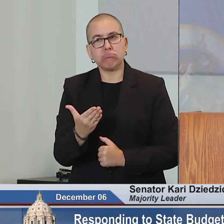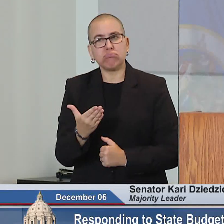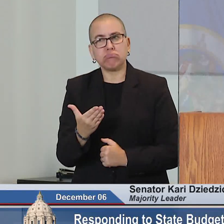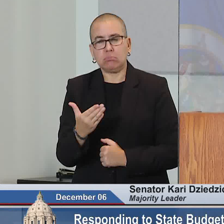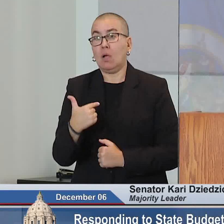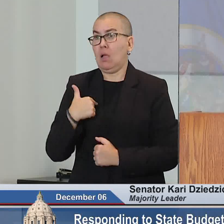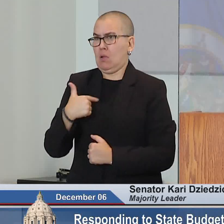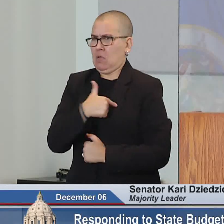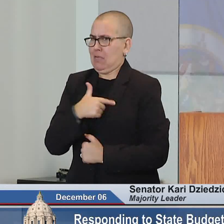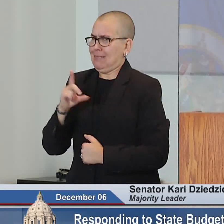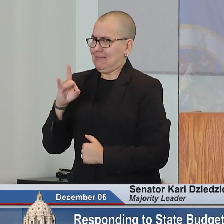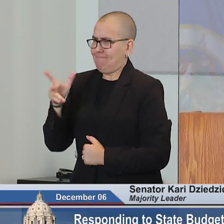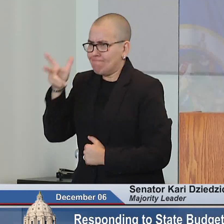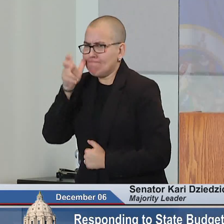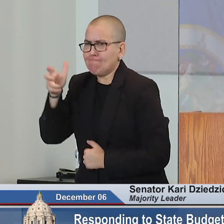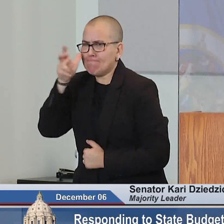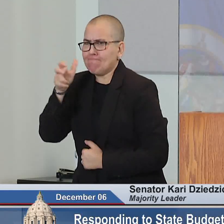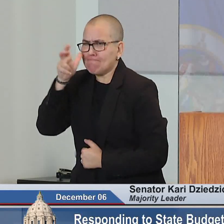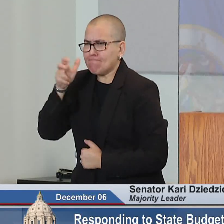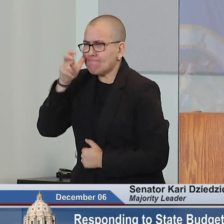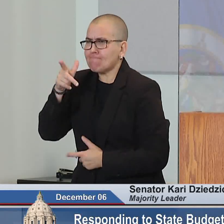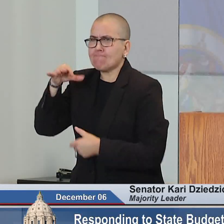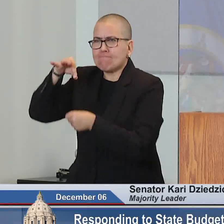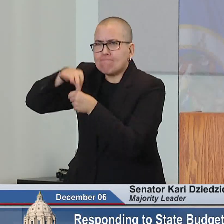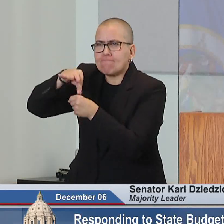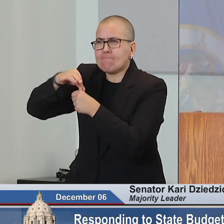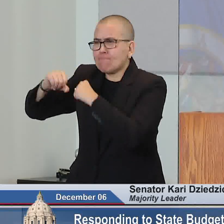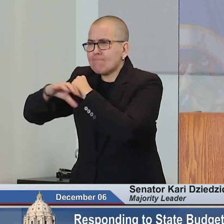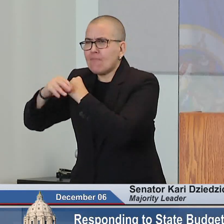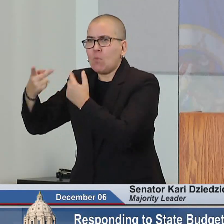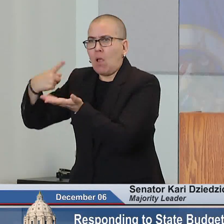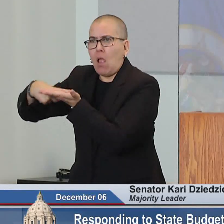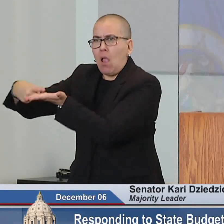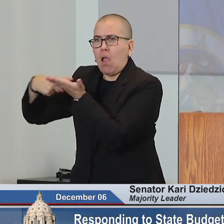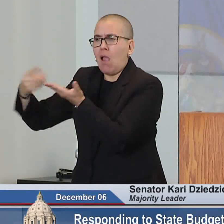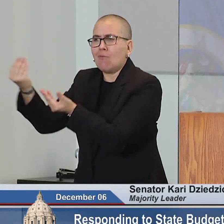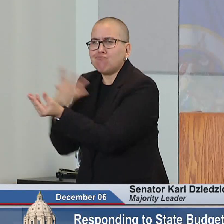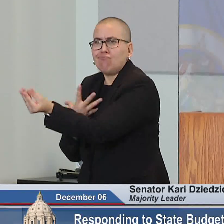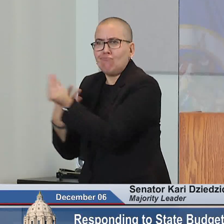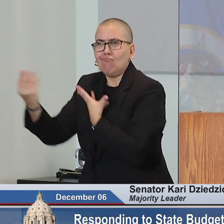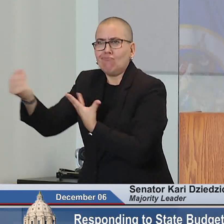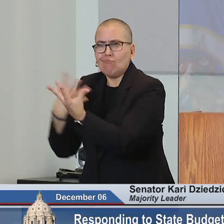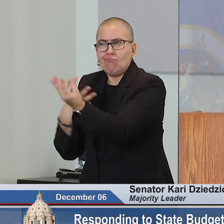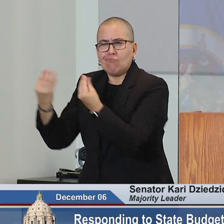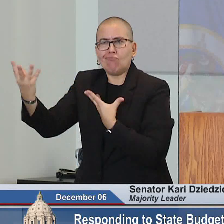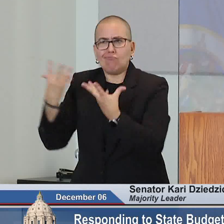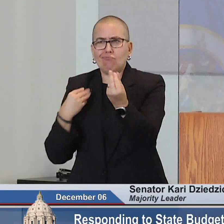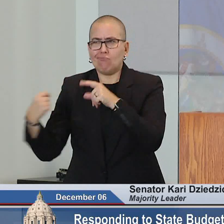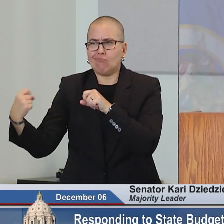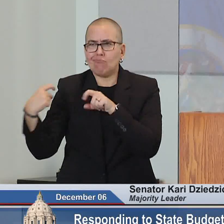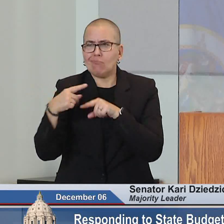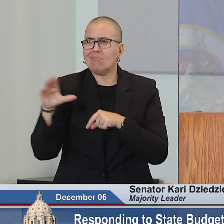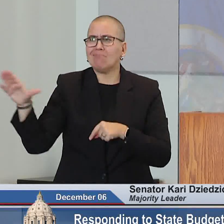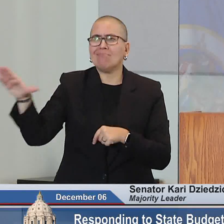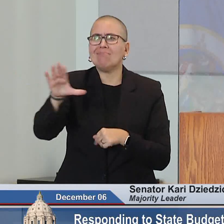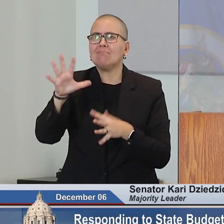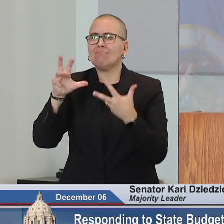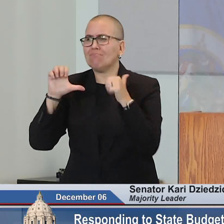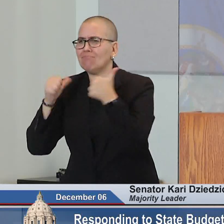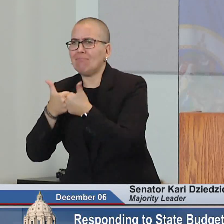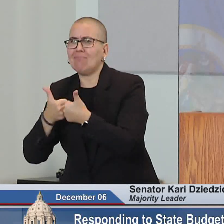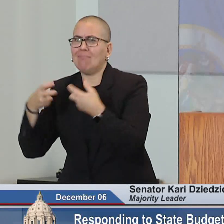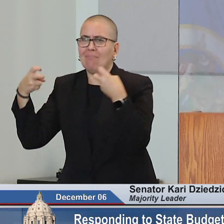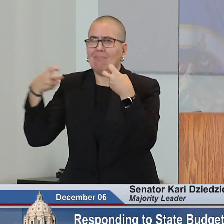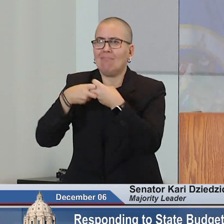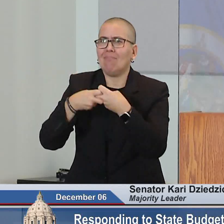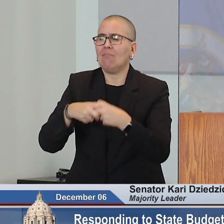during the campaign. They told us they were tired of gridlock and inaction. Families and communities have